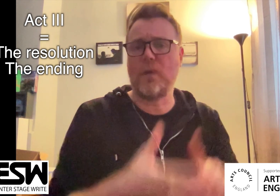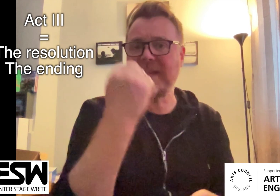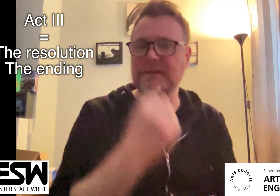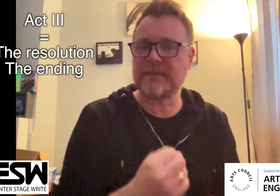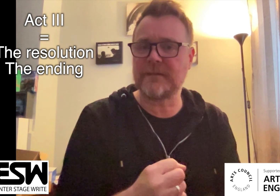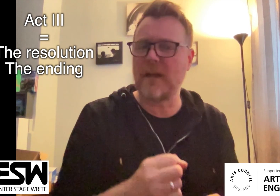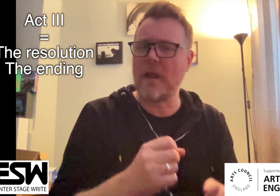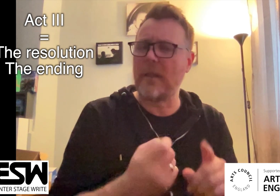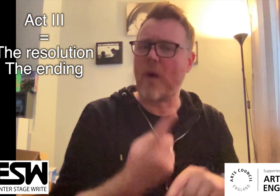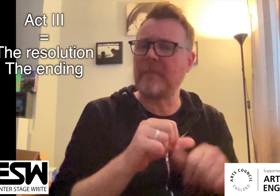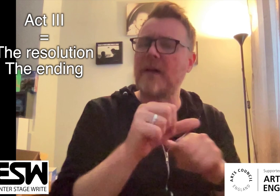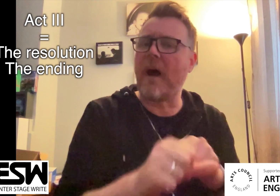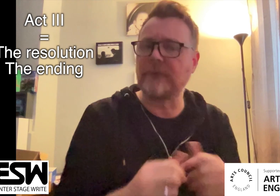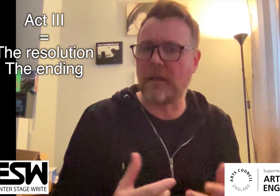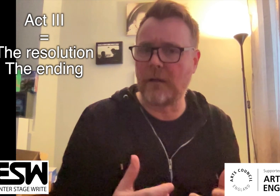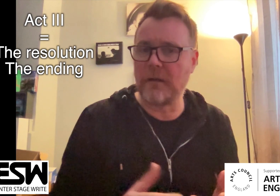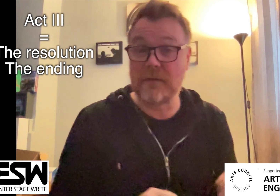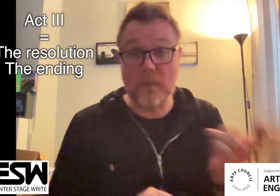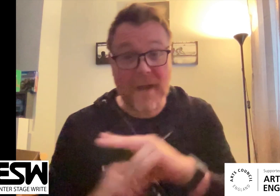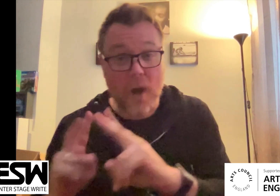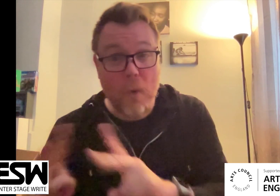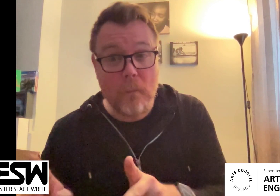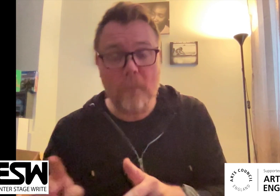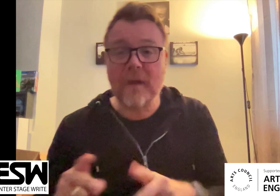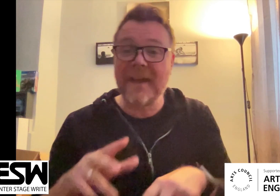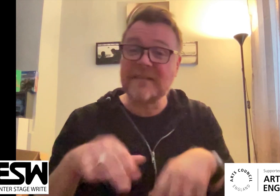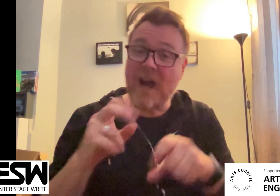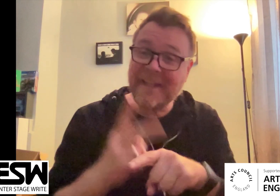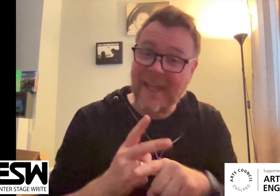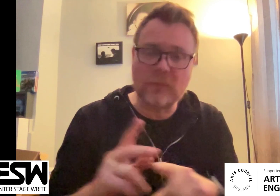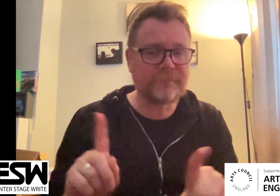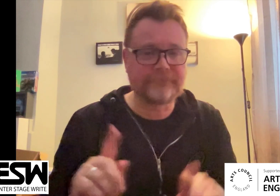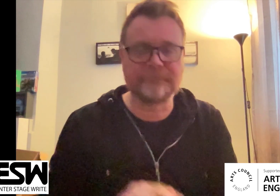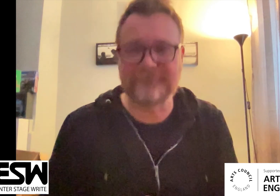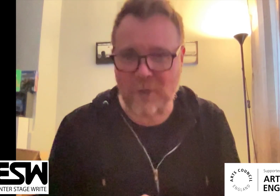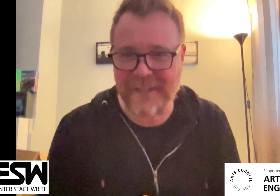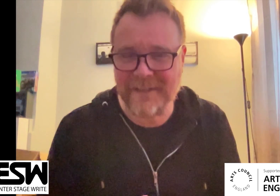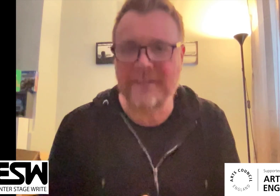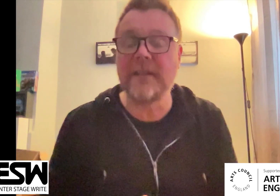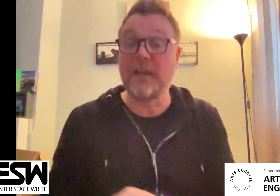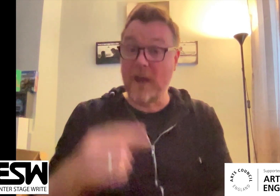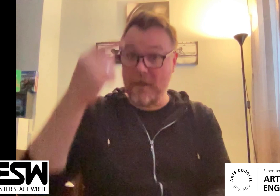baddie and win the day. And what happens after? Do they go back home? Do they start again? Okay. So